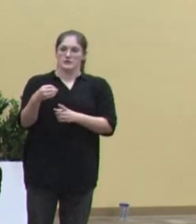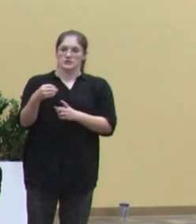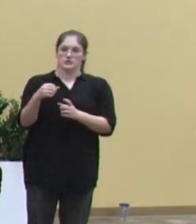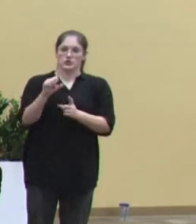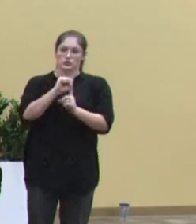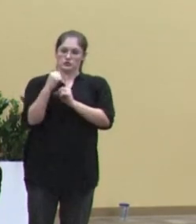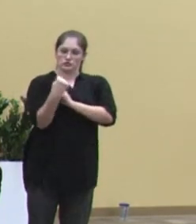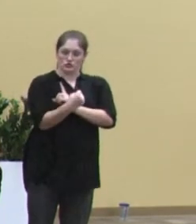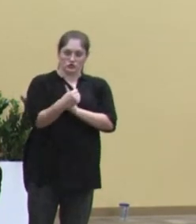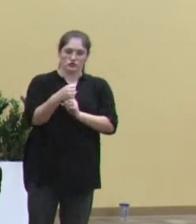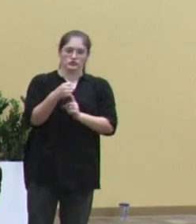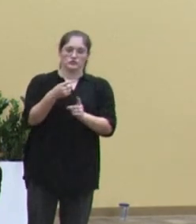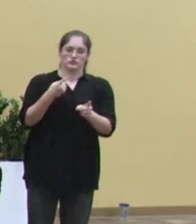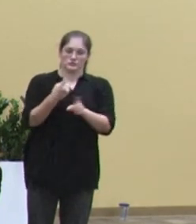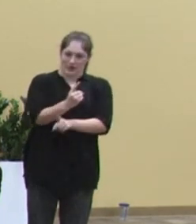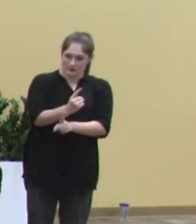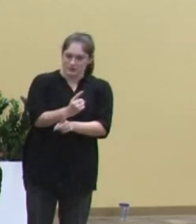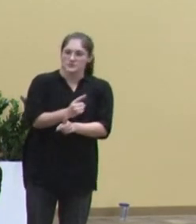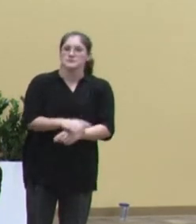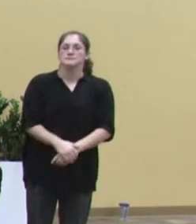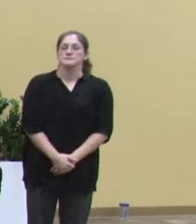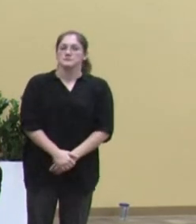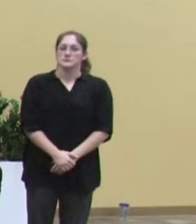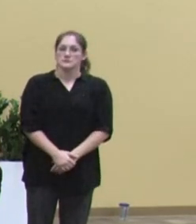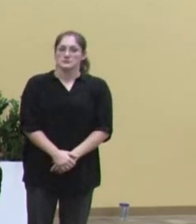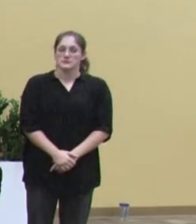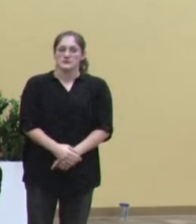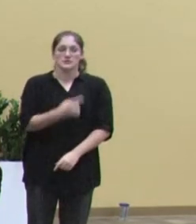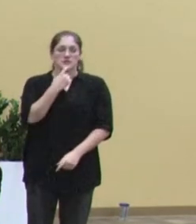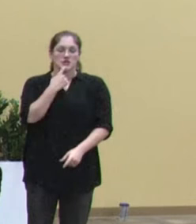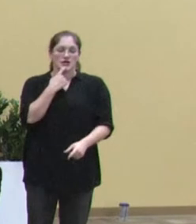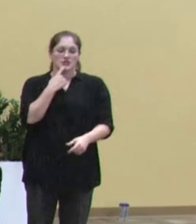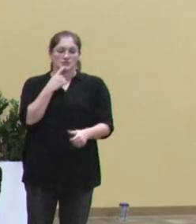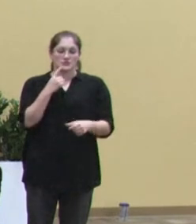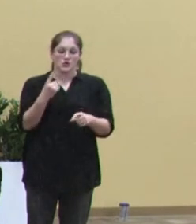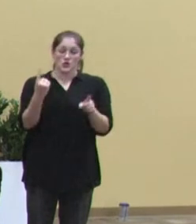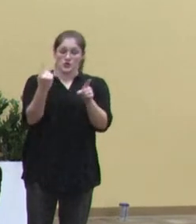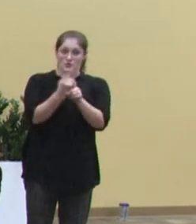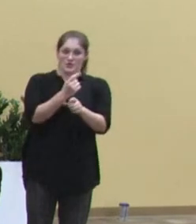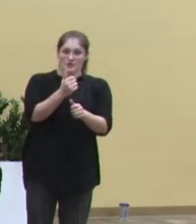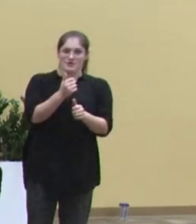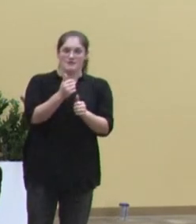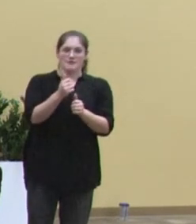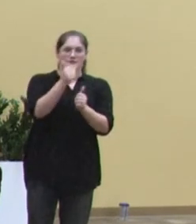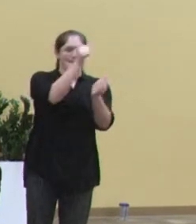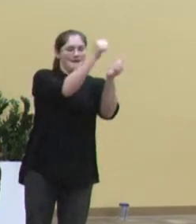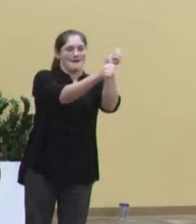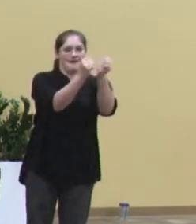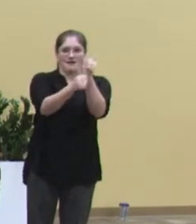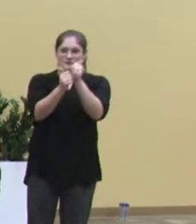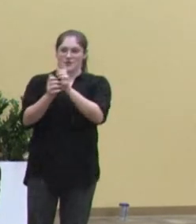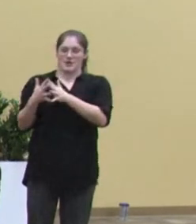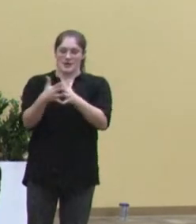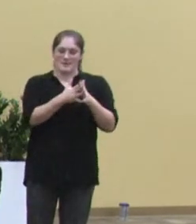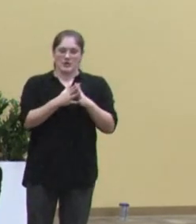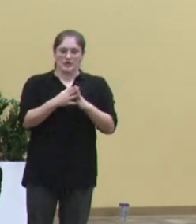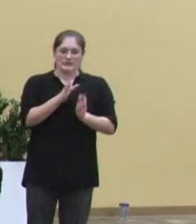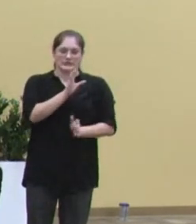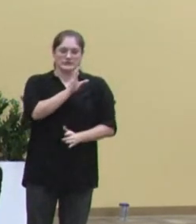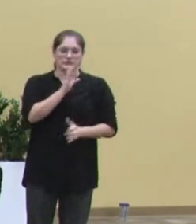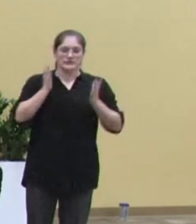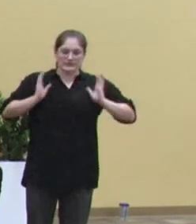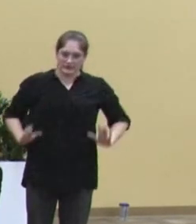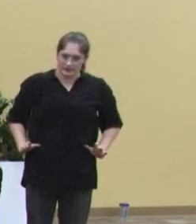Rights says the right of every employable citizen to a decent job, the right of every citizen